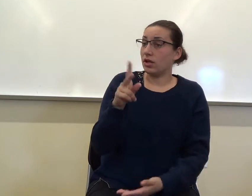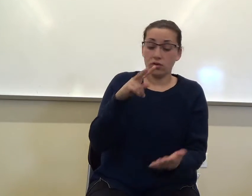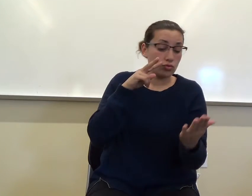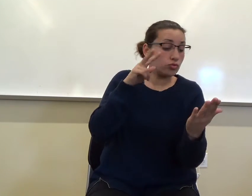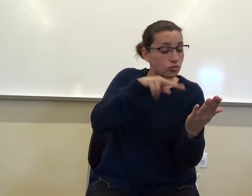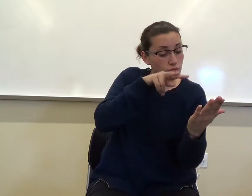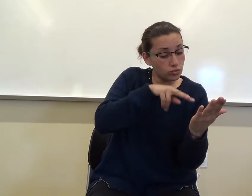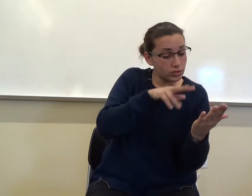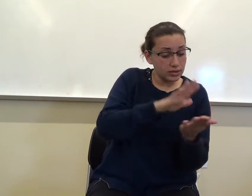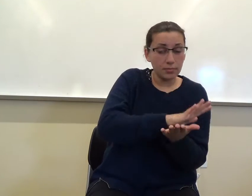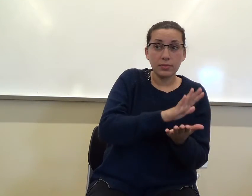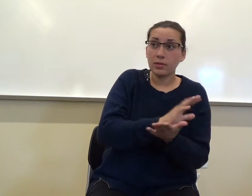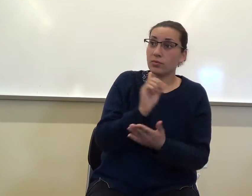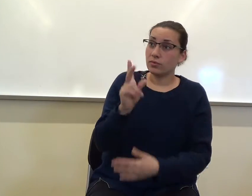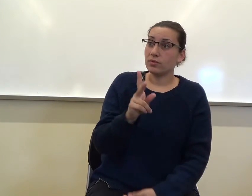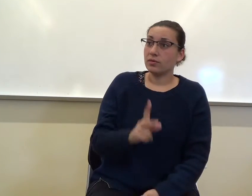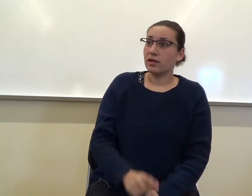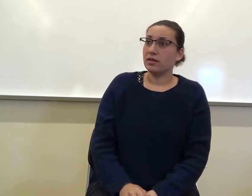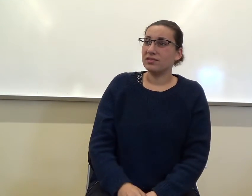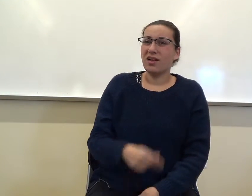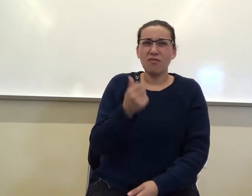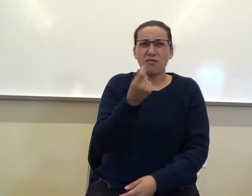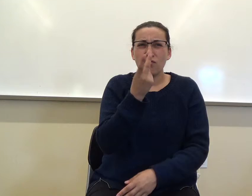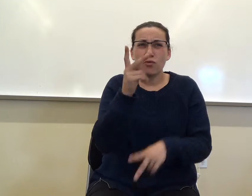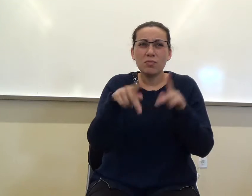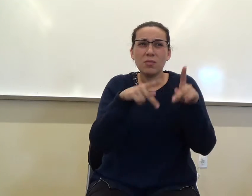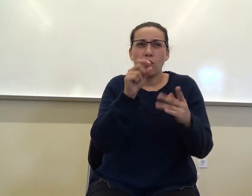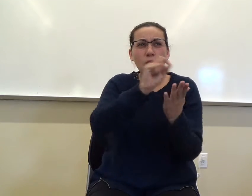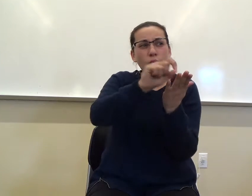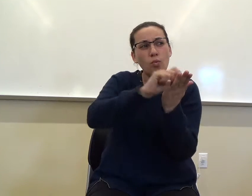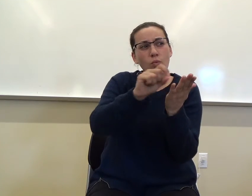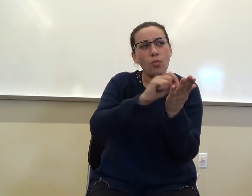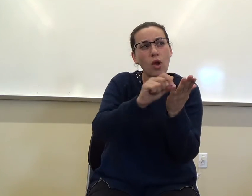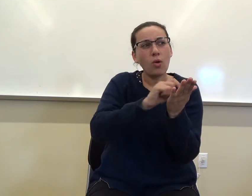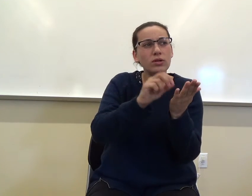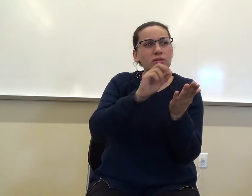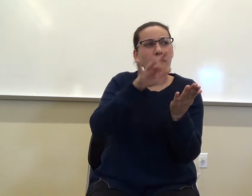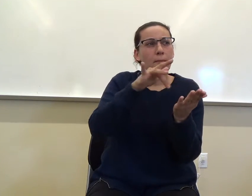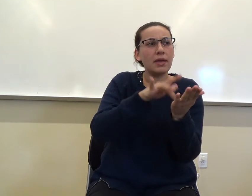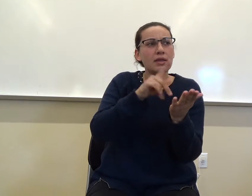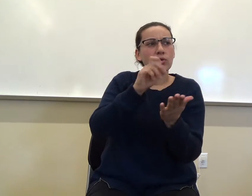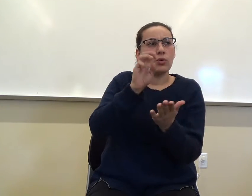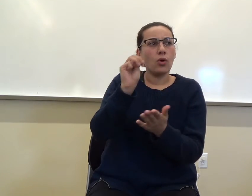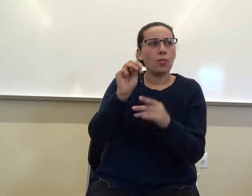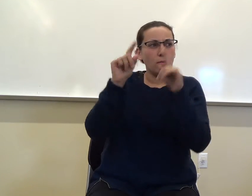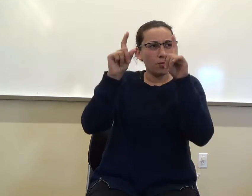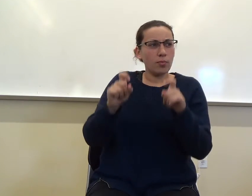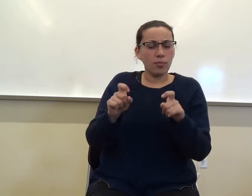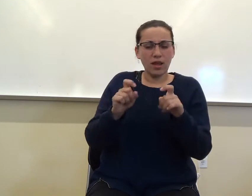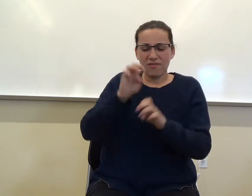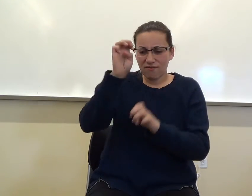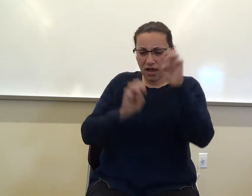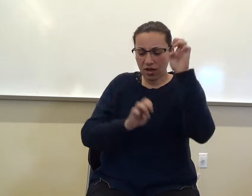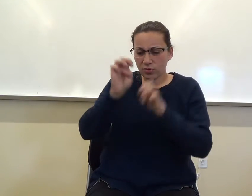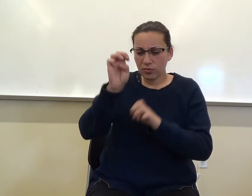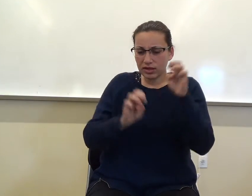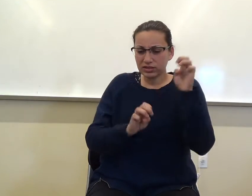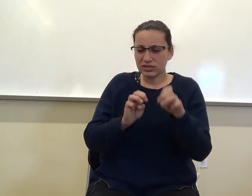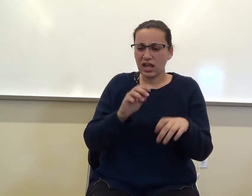of people wrote on the midterm evaluation when I said, do you check this regularly? And they said, no, I don't check it because I know I'm